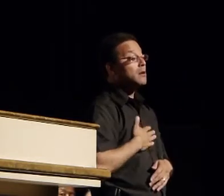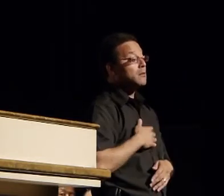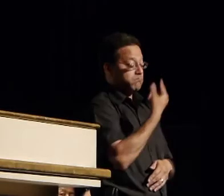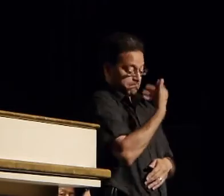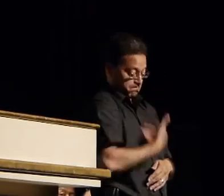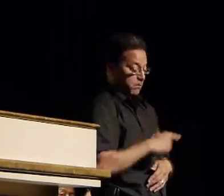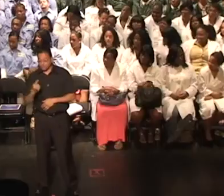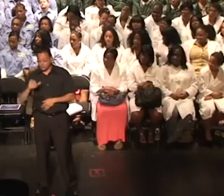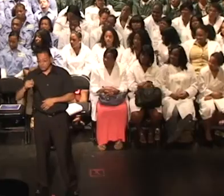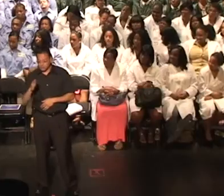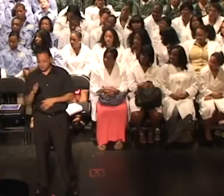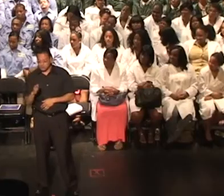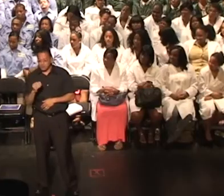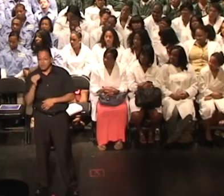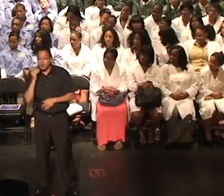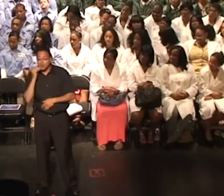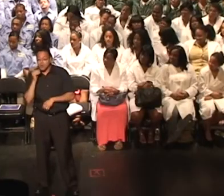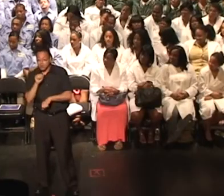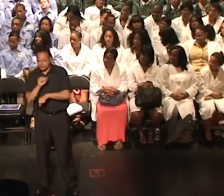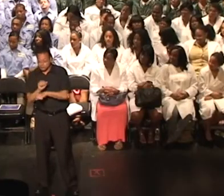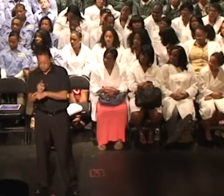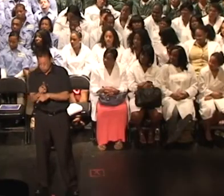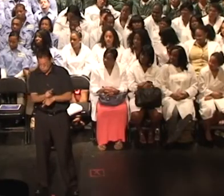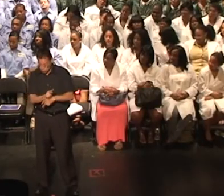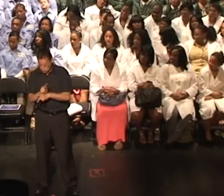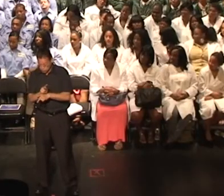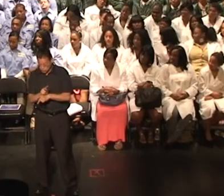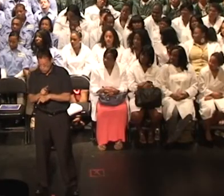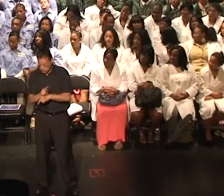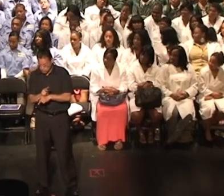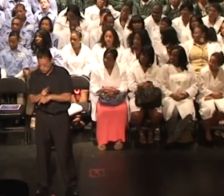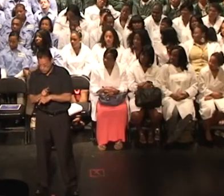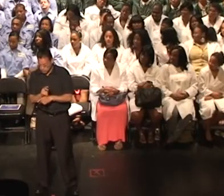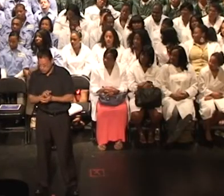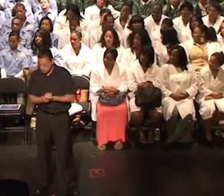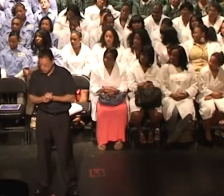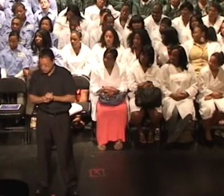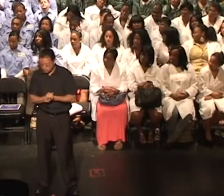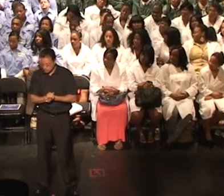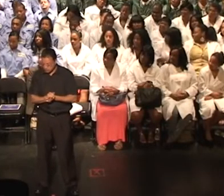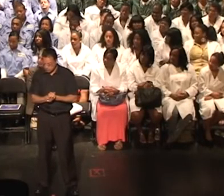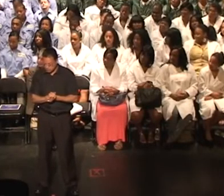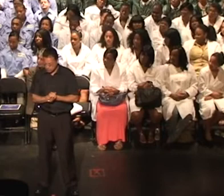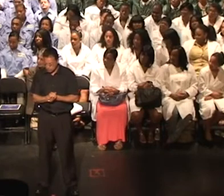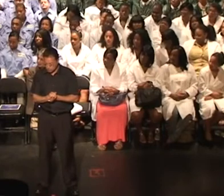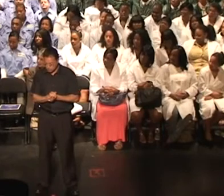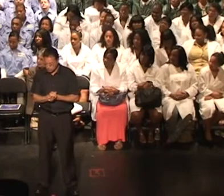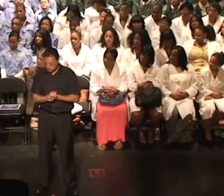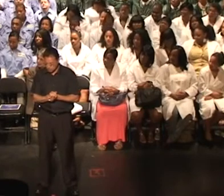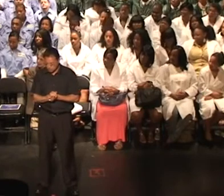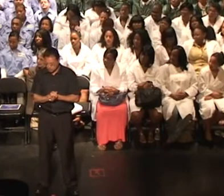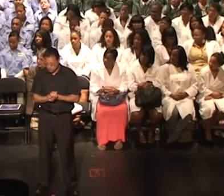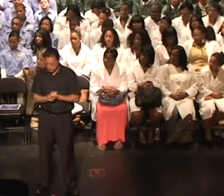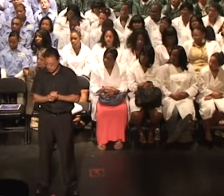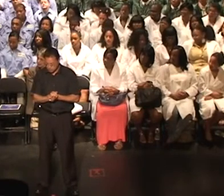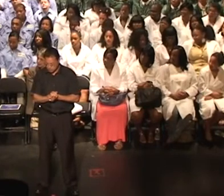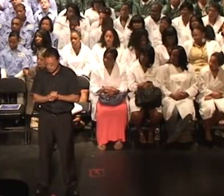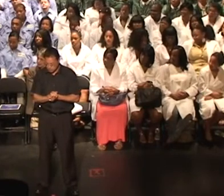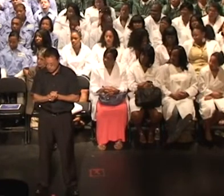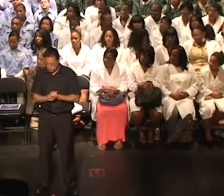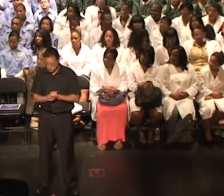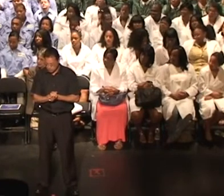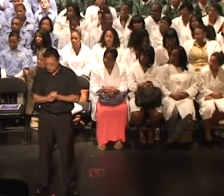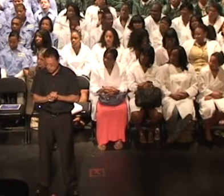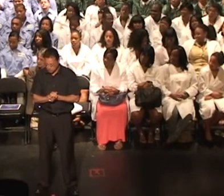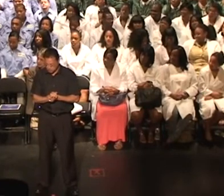job home care workers in health care was as an orderly and there is nothing more important than I that I